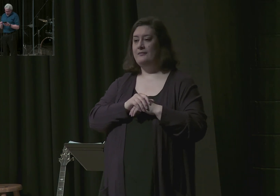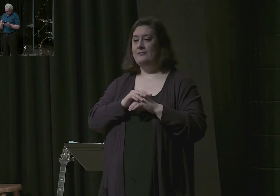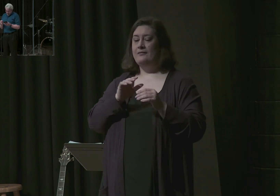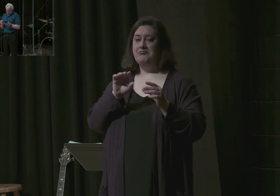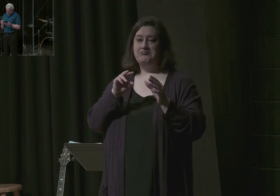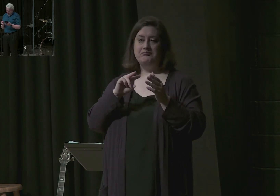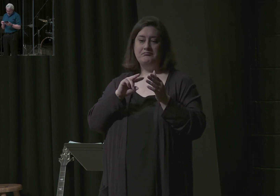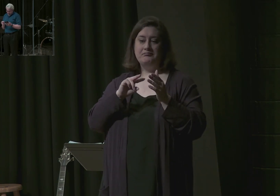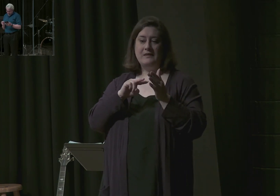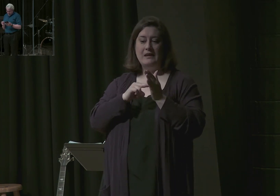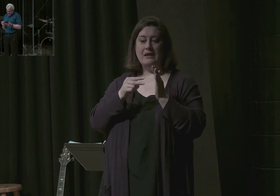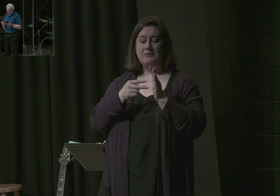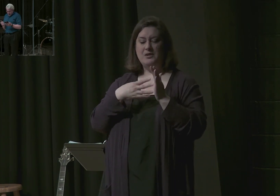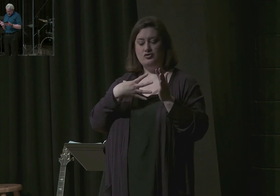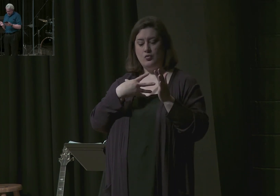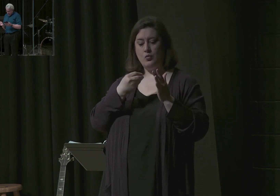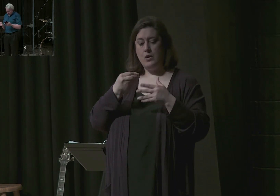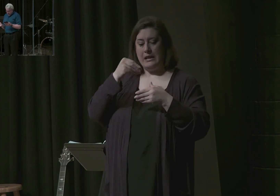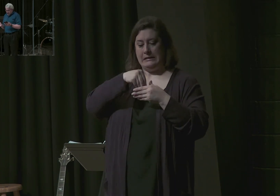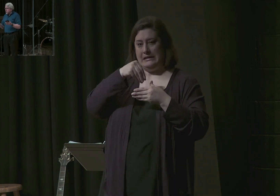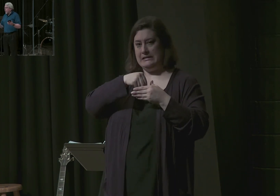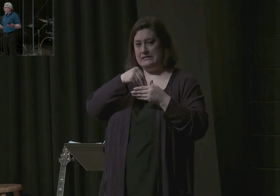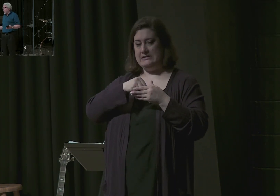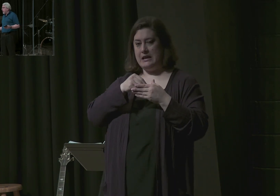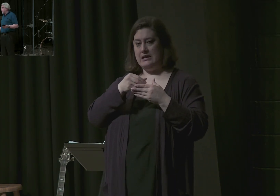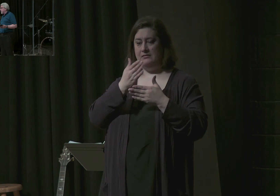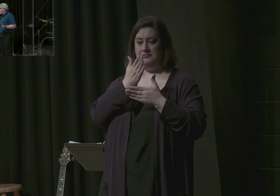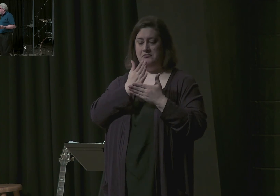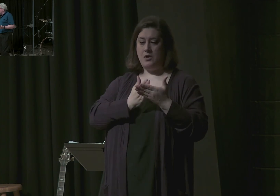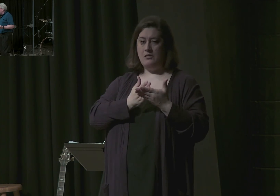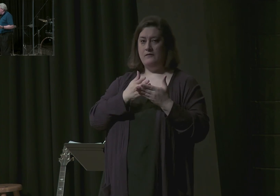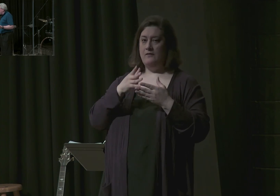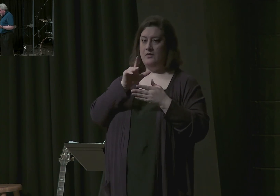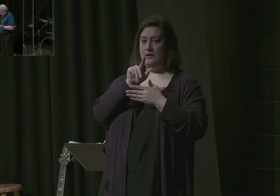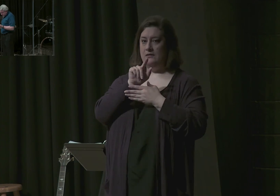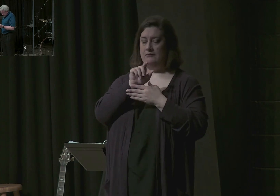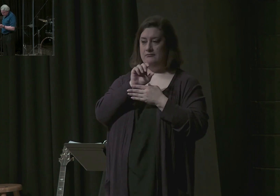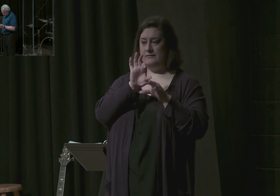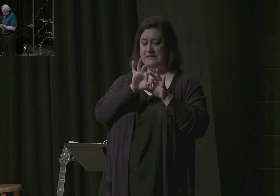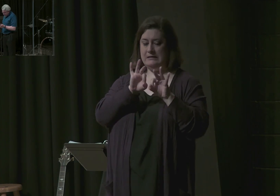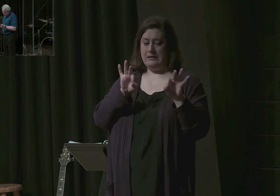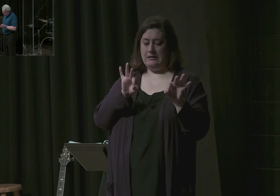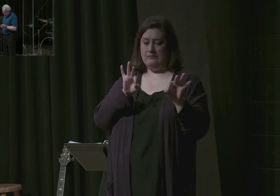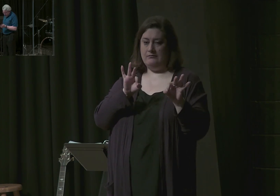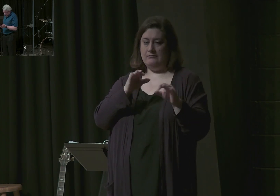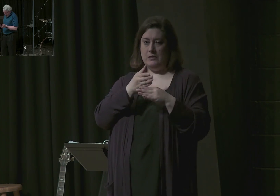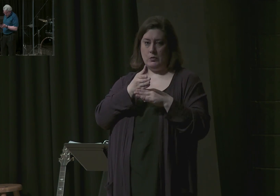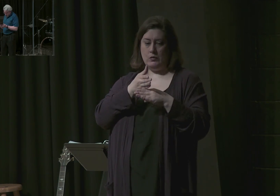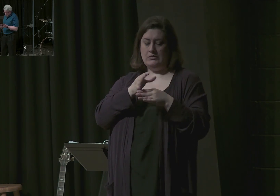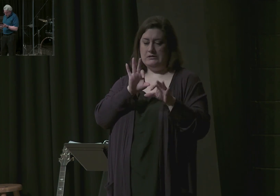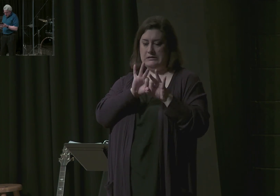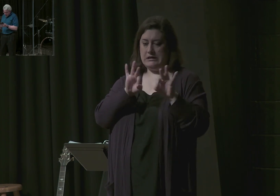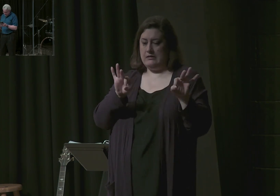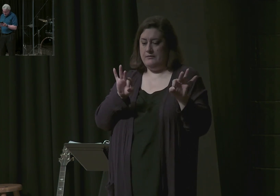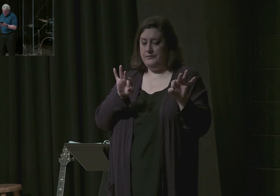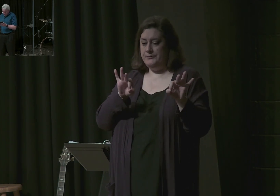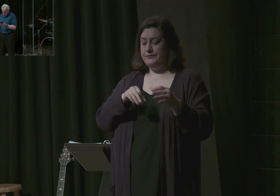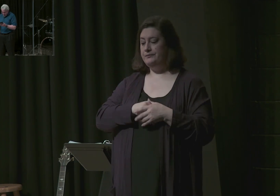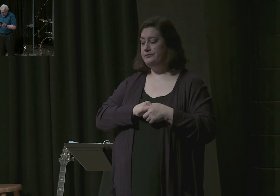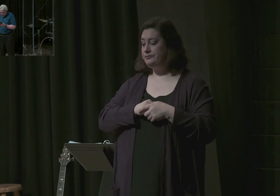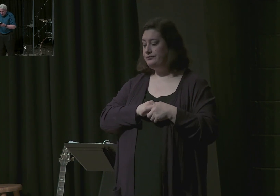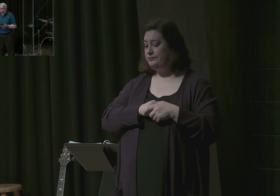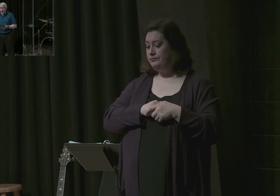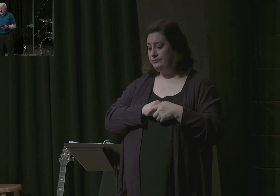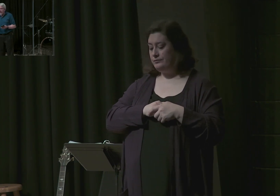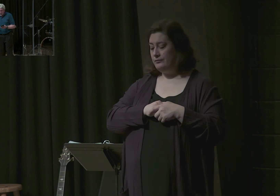The second mechanism that Jacob used is just wise and skillful management of breeding. He ensures